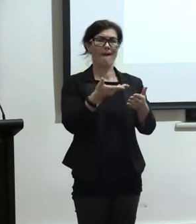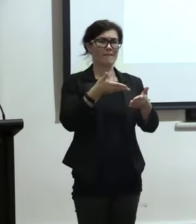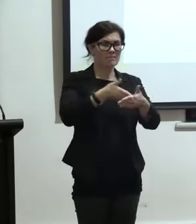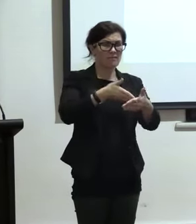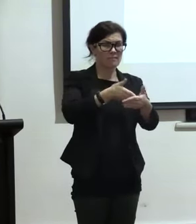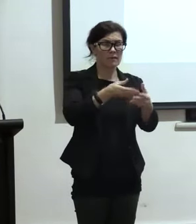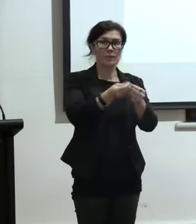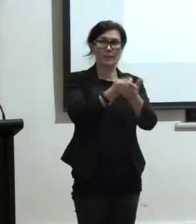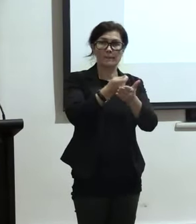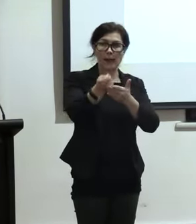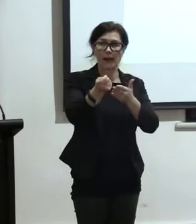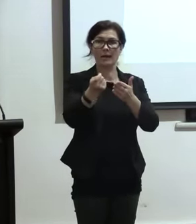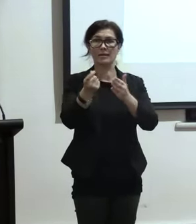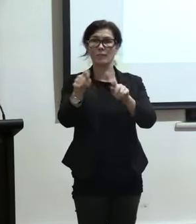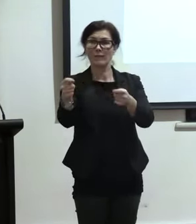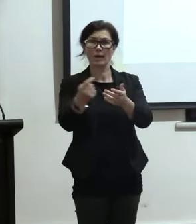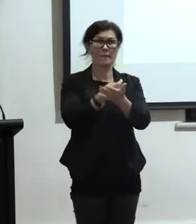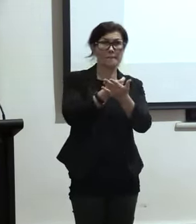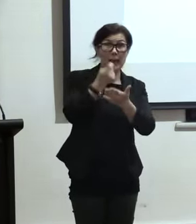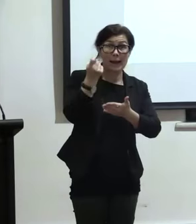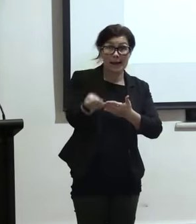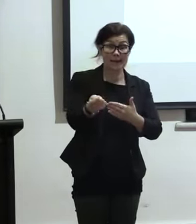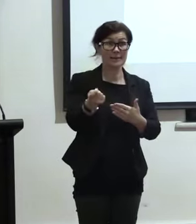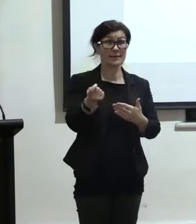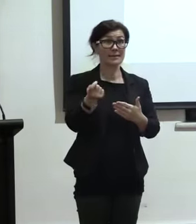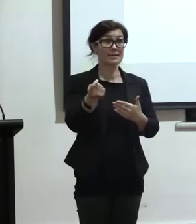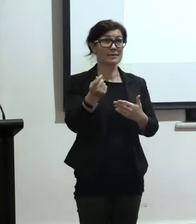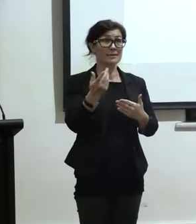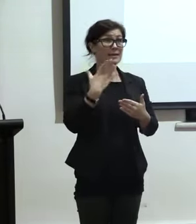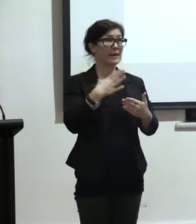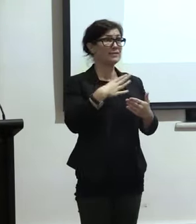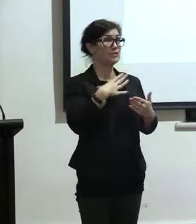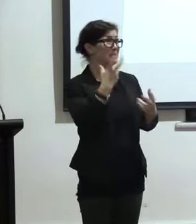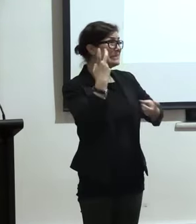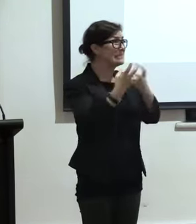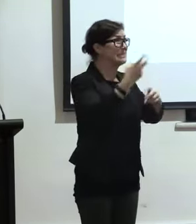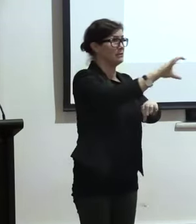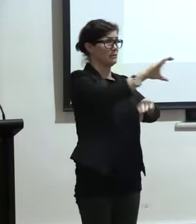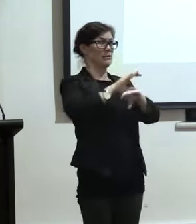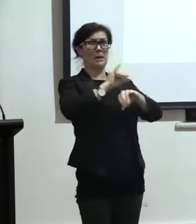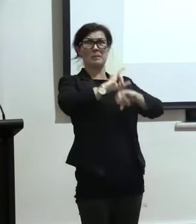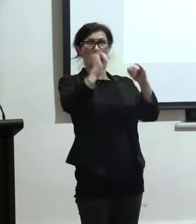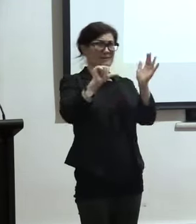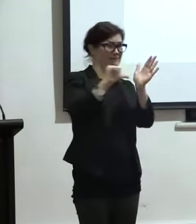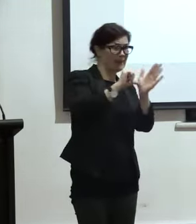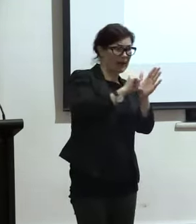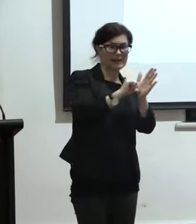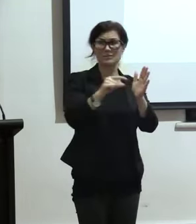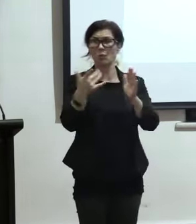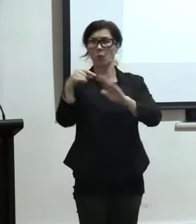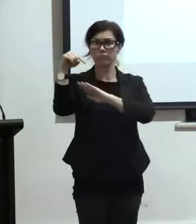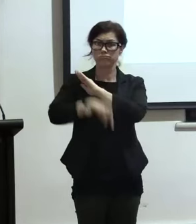providers. Some of them were needed to get emergency funds, or they would have gone under, lost business, that type of